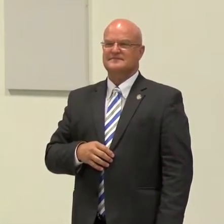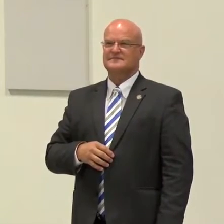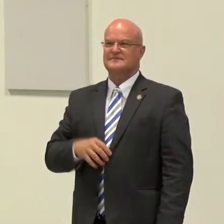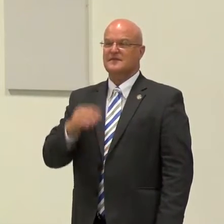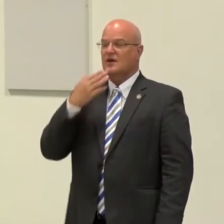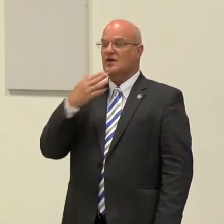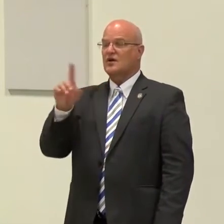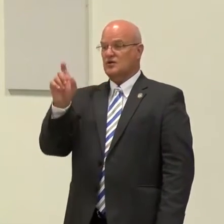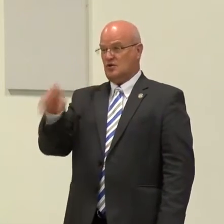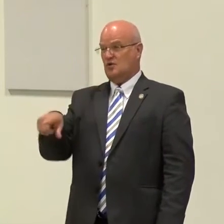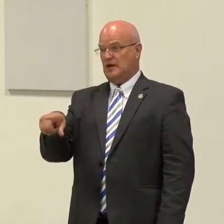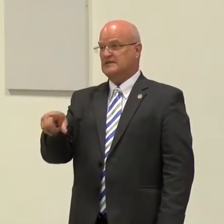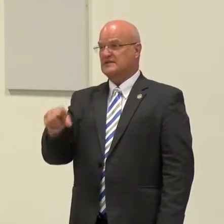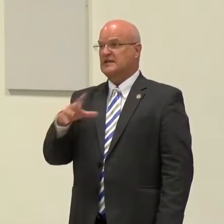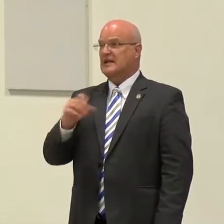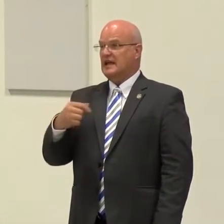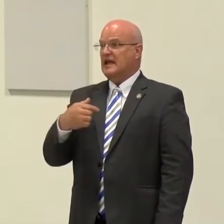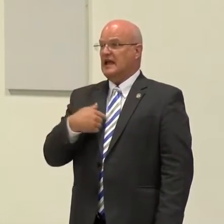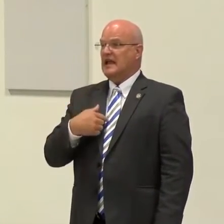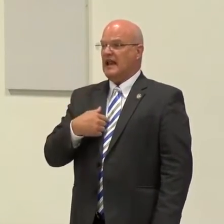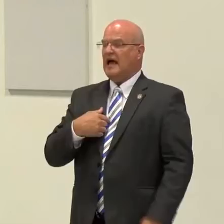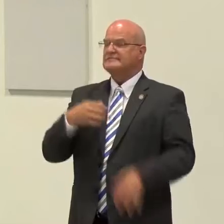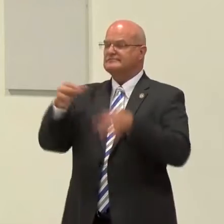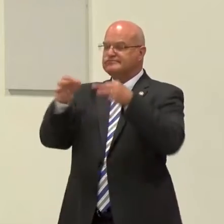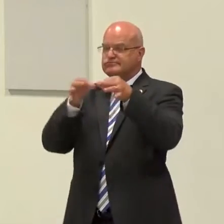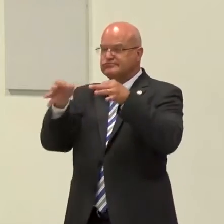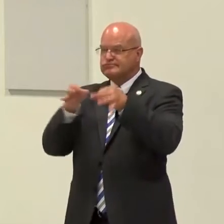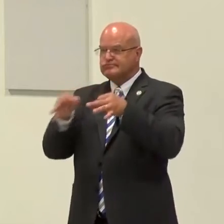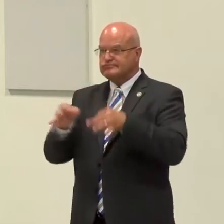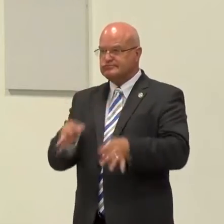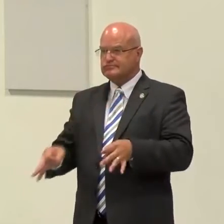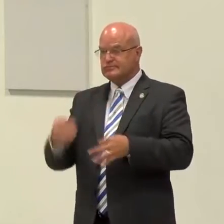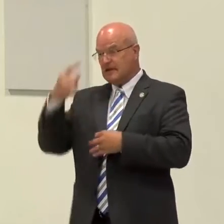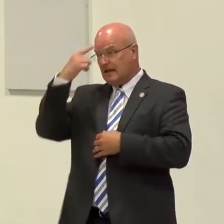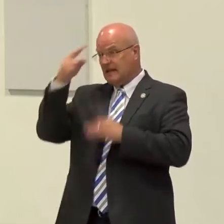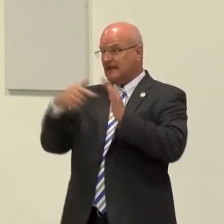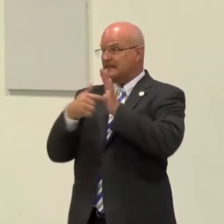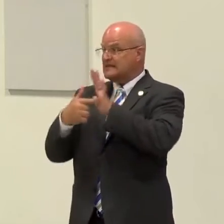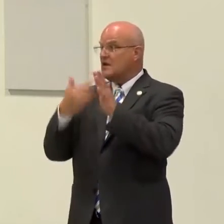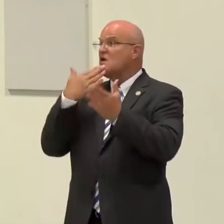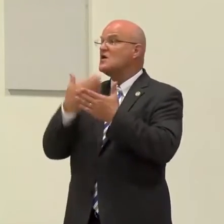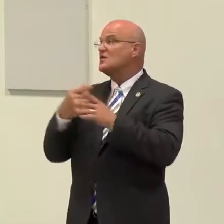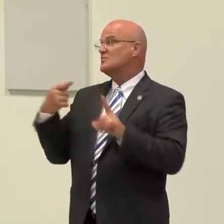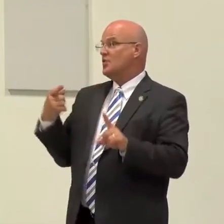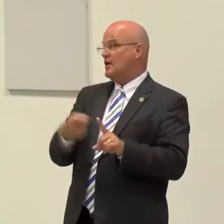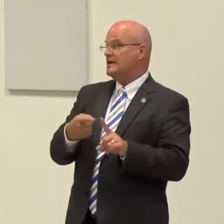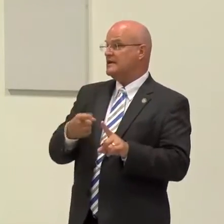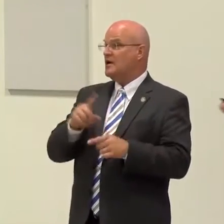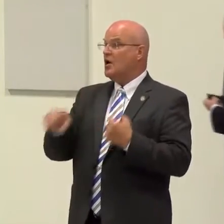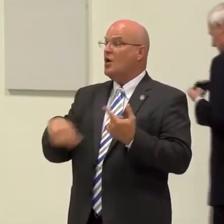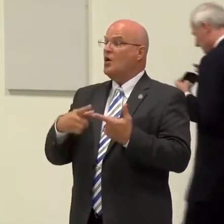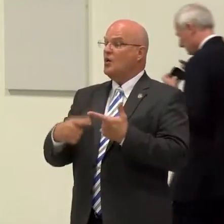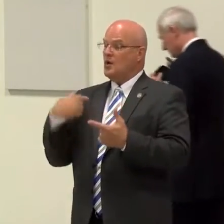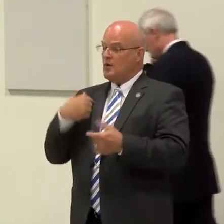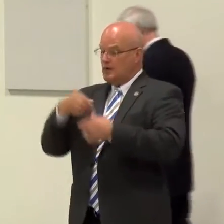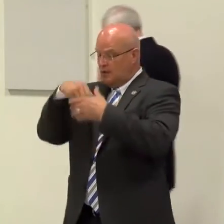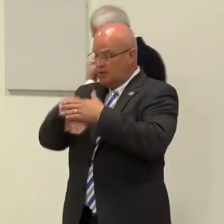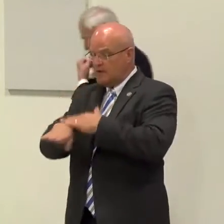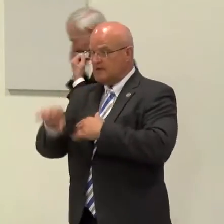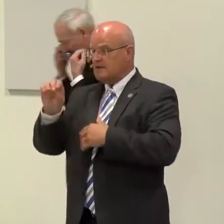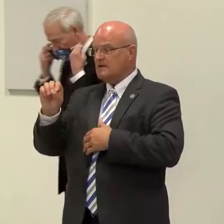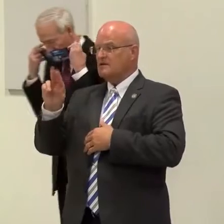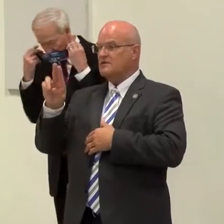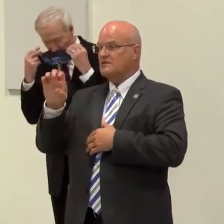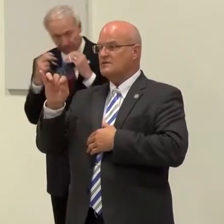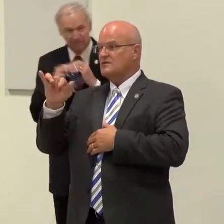Yes, that's a very good question, and I'll walk you through it a little bit, and I think this illustrates a very good point. When we went into the